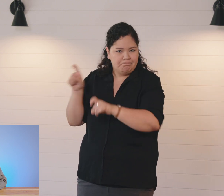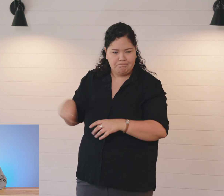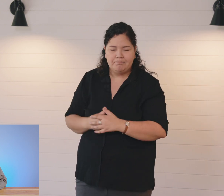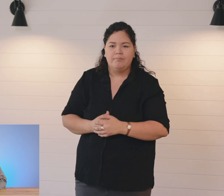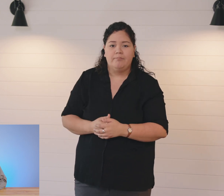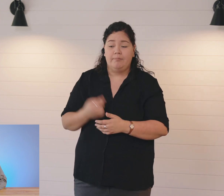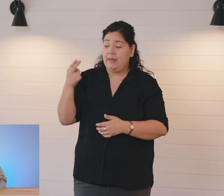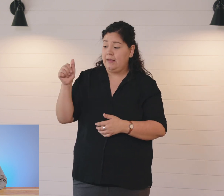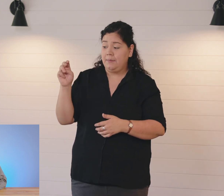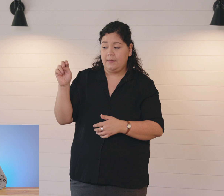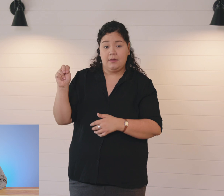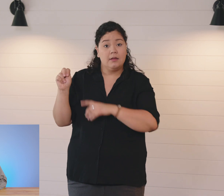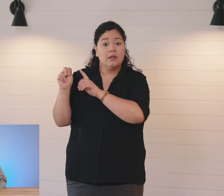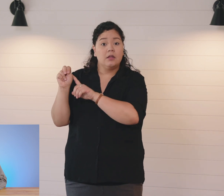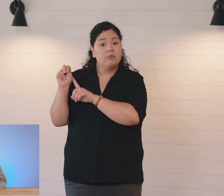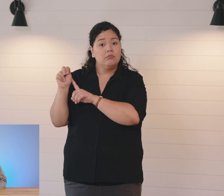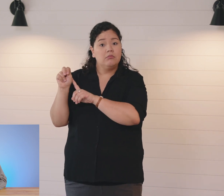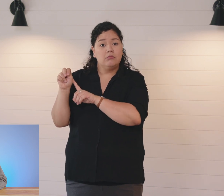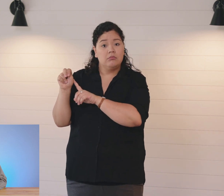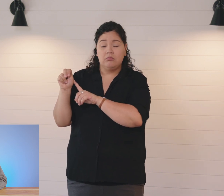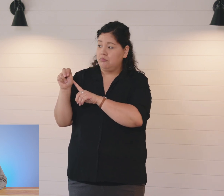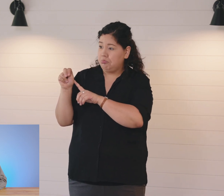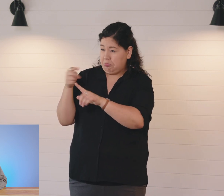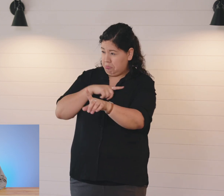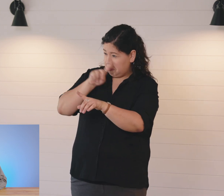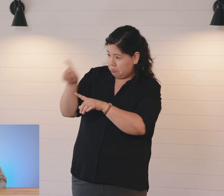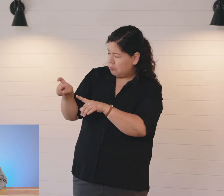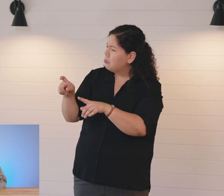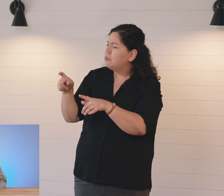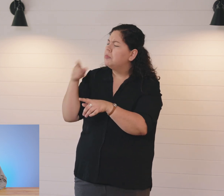Haman is asked what should be done here.